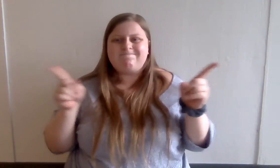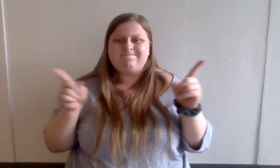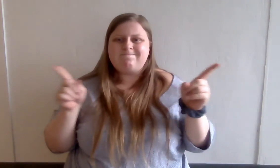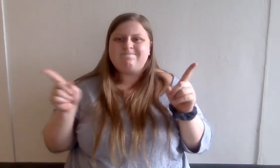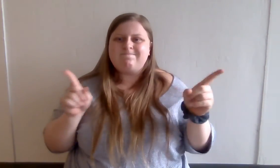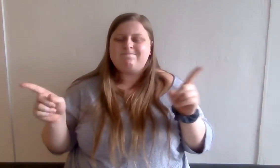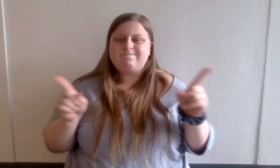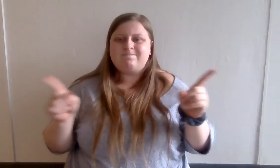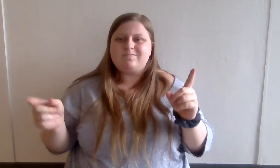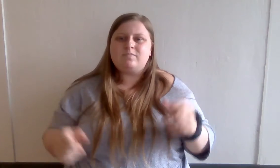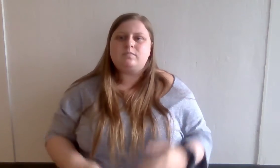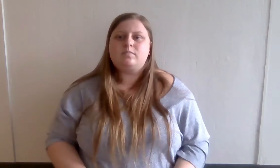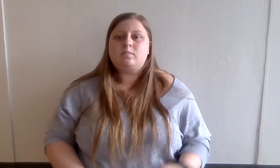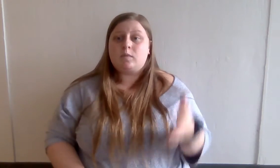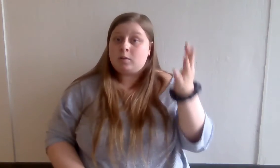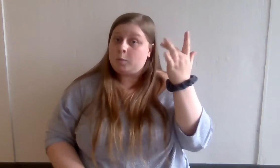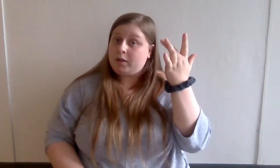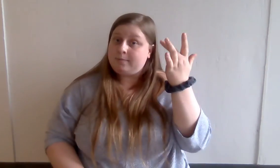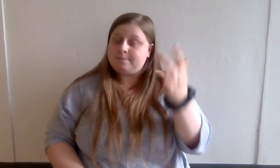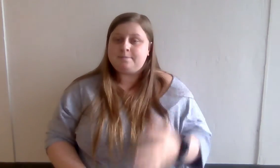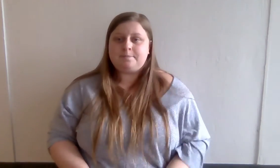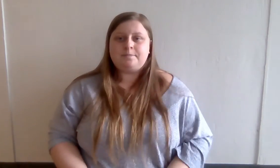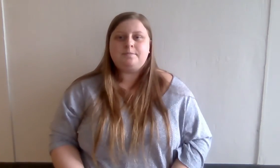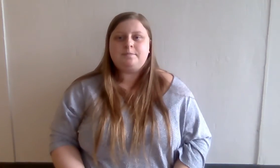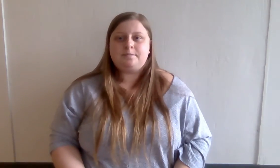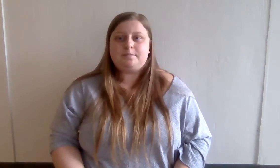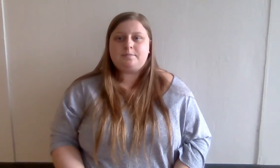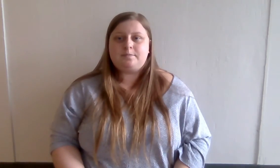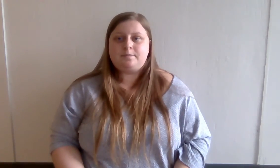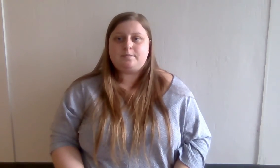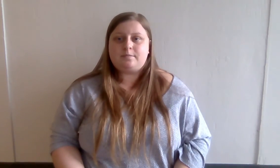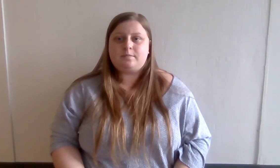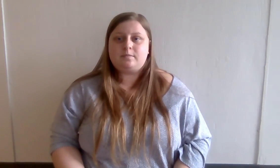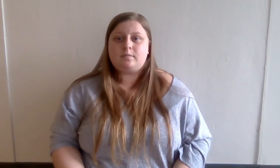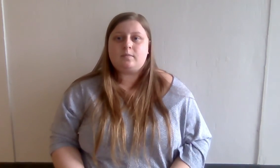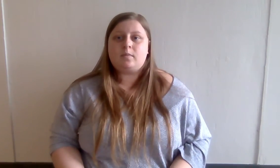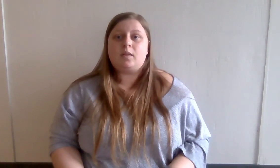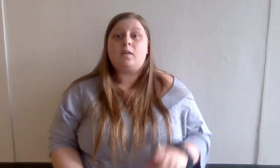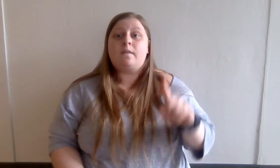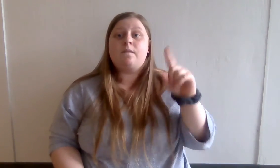Again, which is a recast and which is an expansion? How do you know?